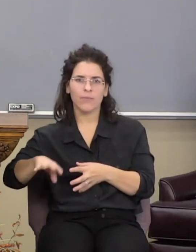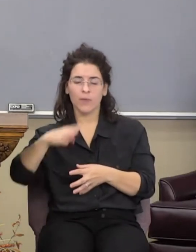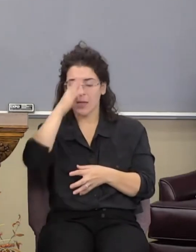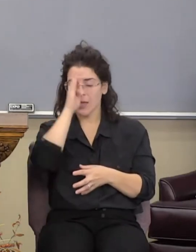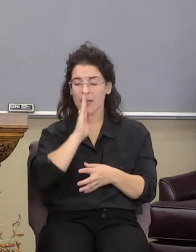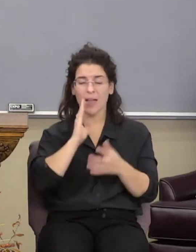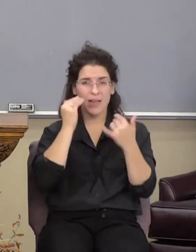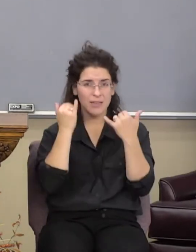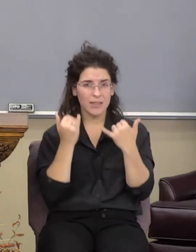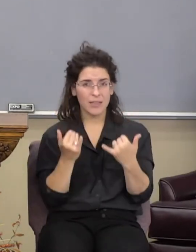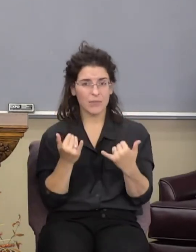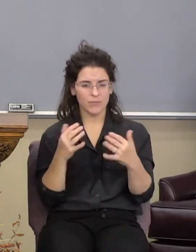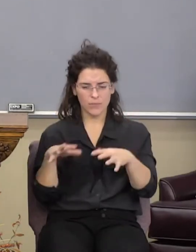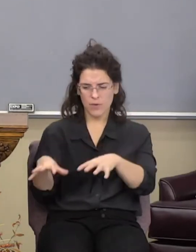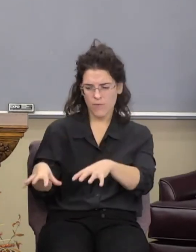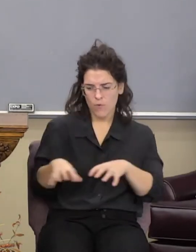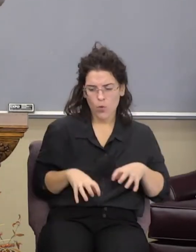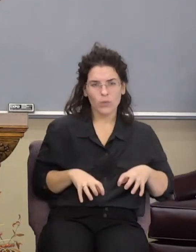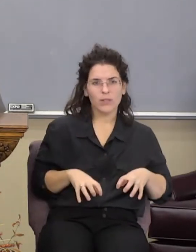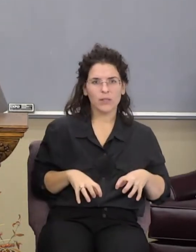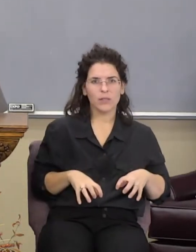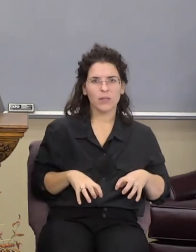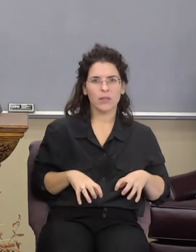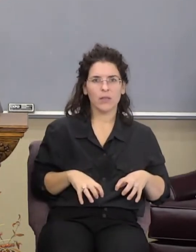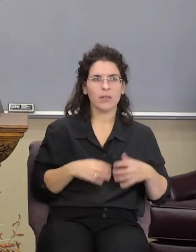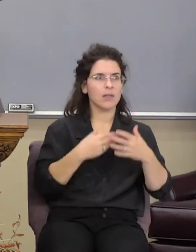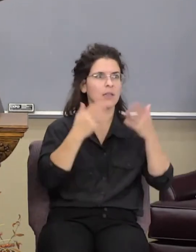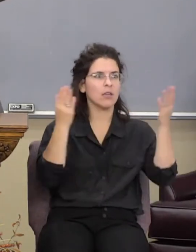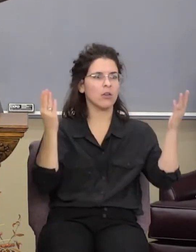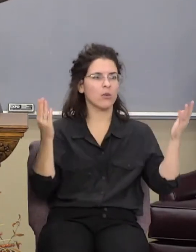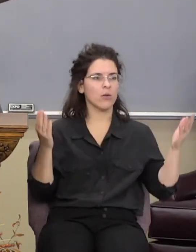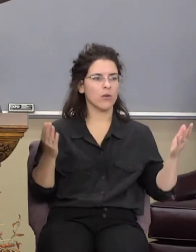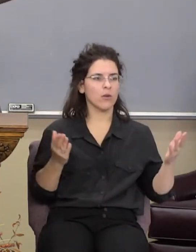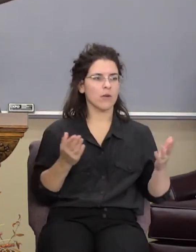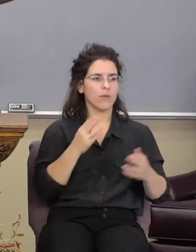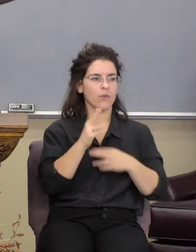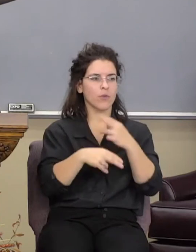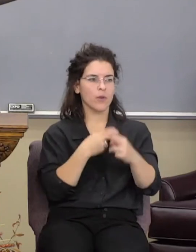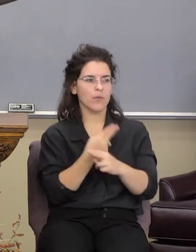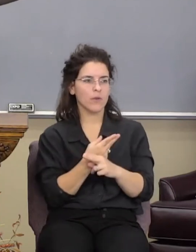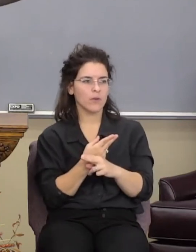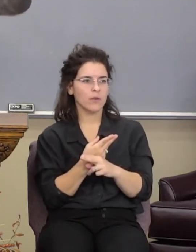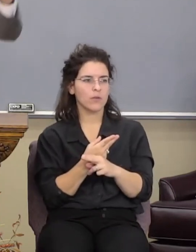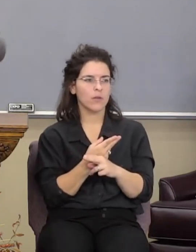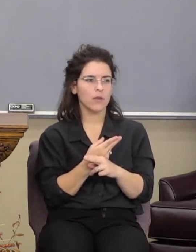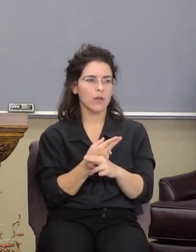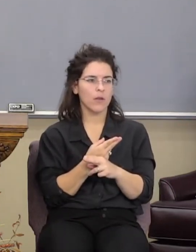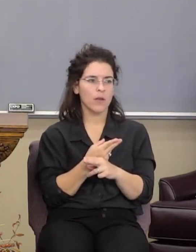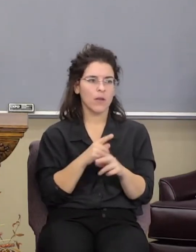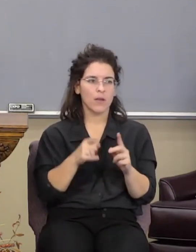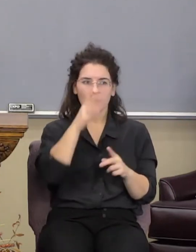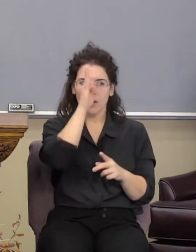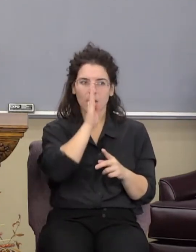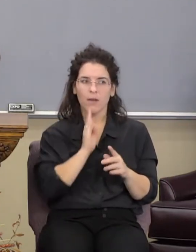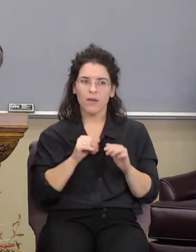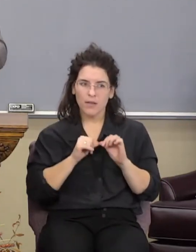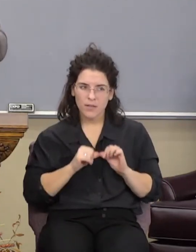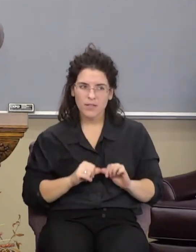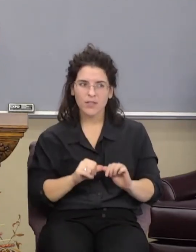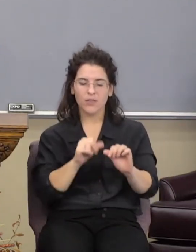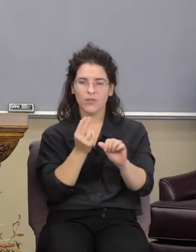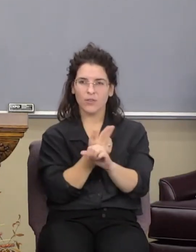God now has frozen it out there in the recesses of the universe. But God will continue to use